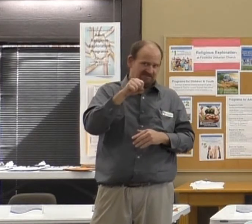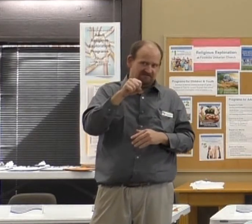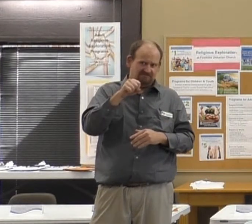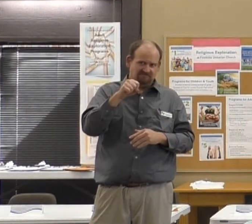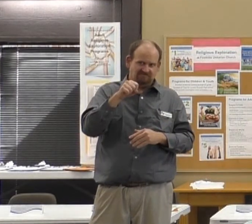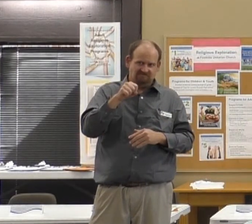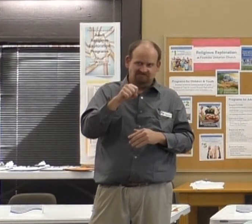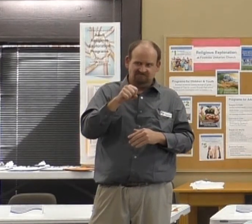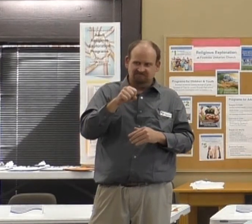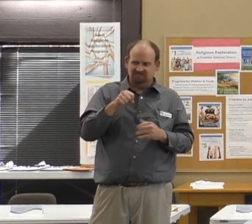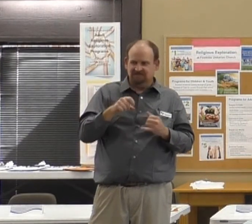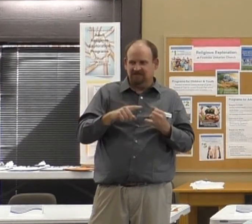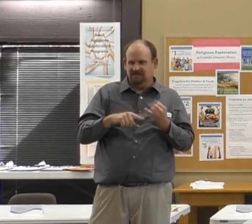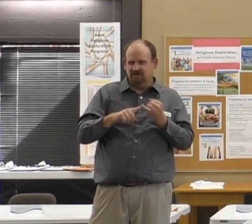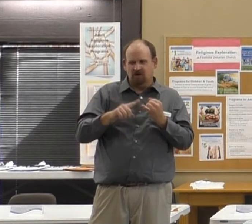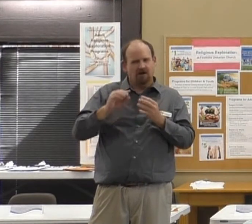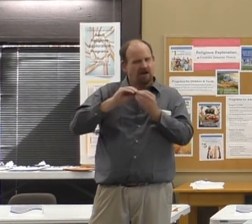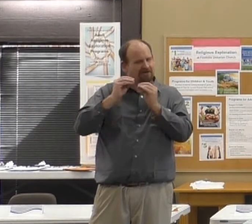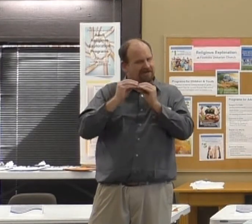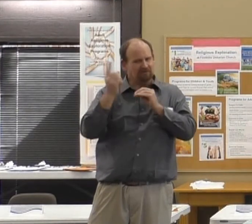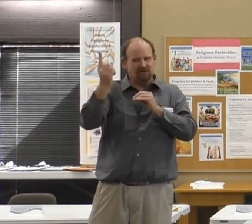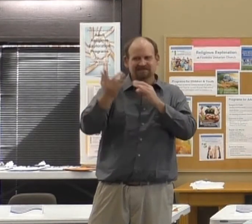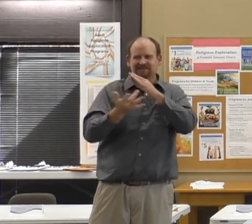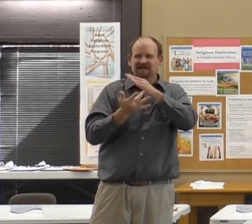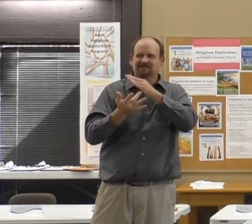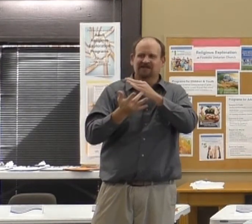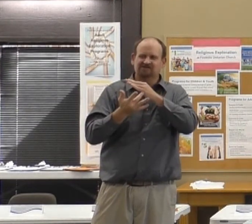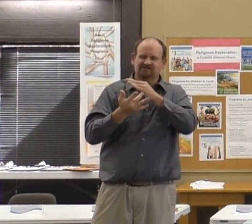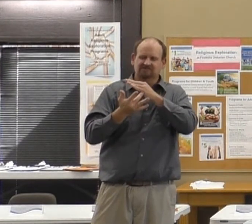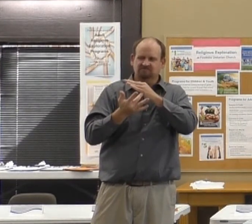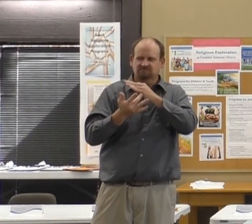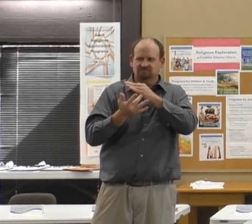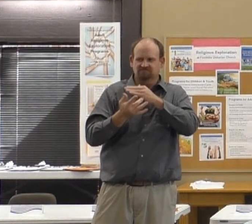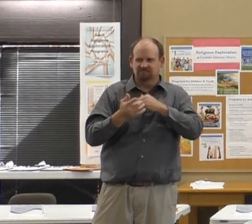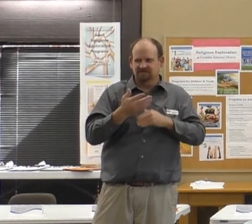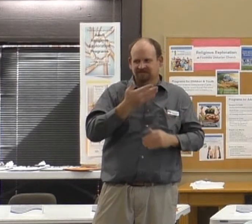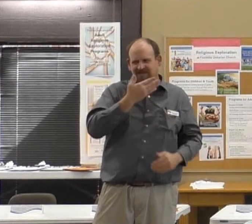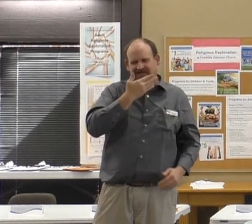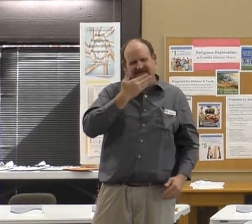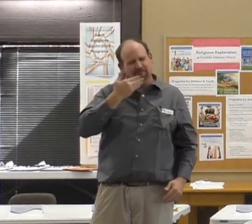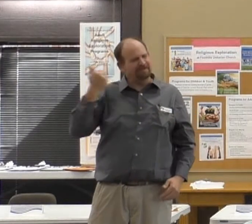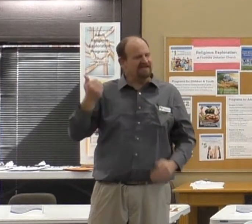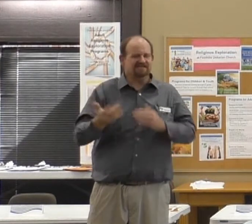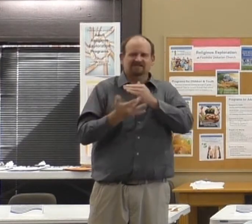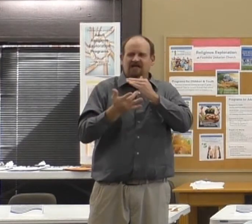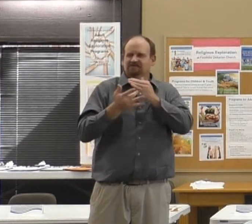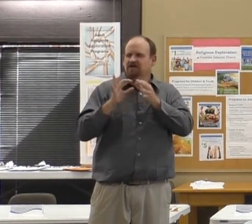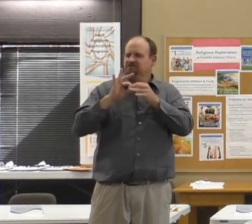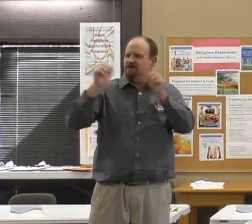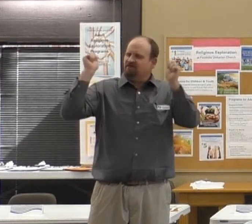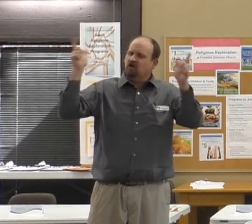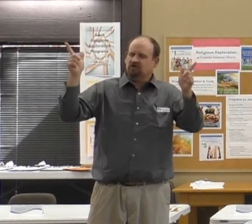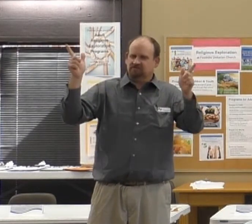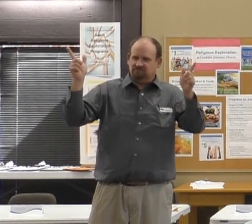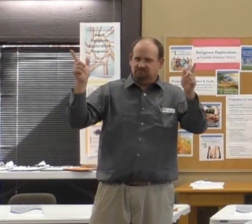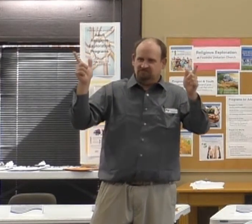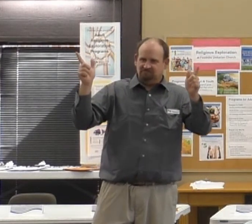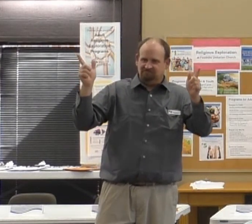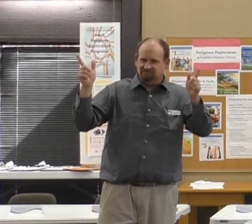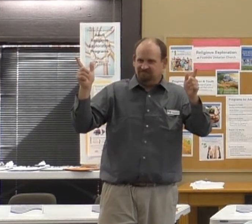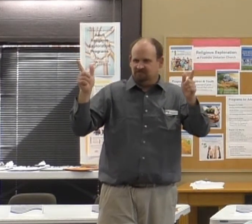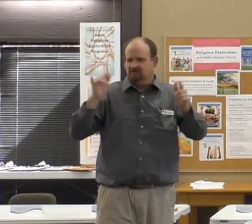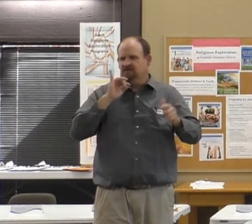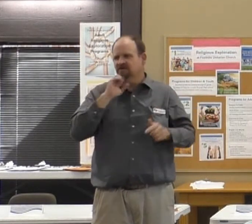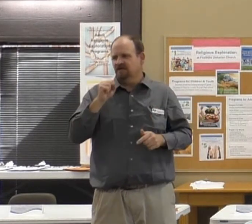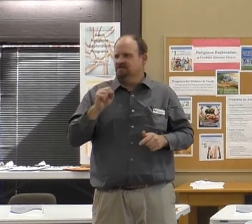And we have different technology, which is going to assist with that. However, the number one for technology, we